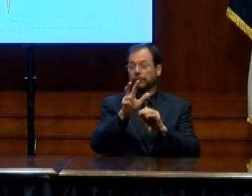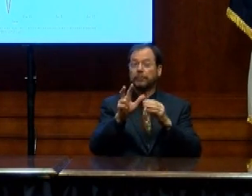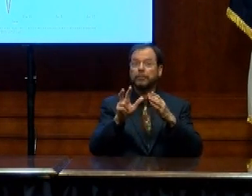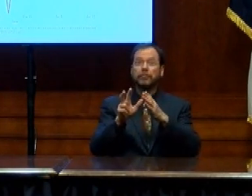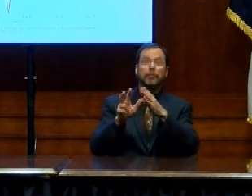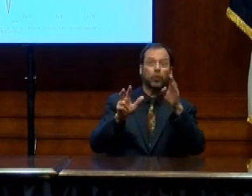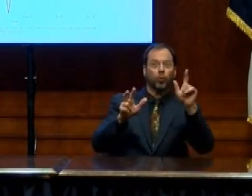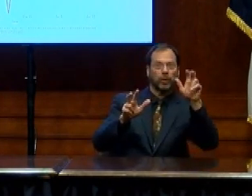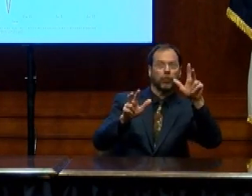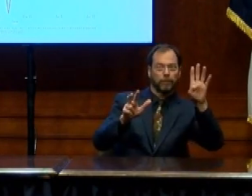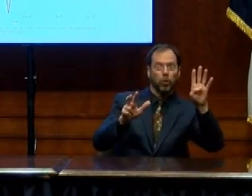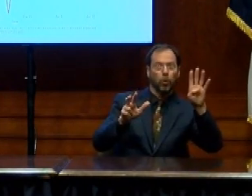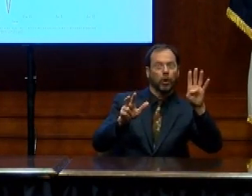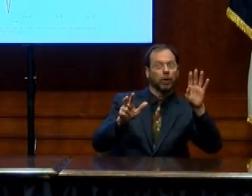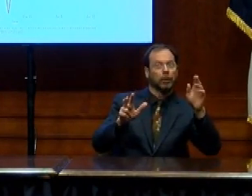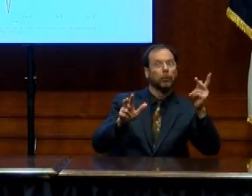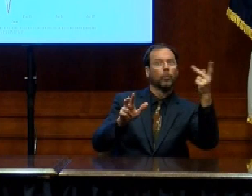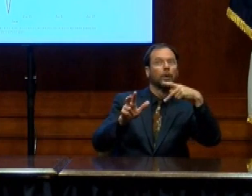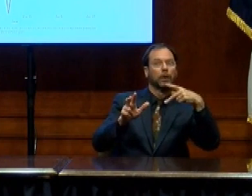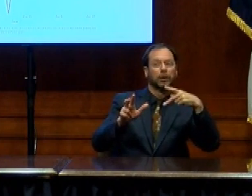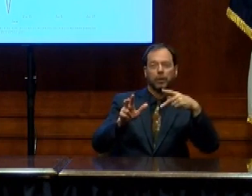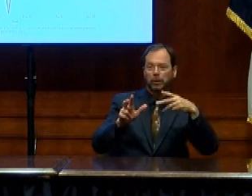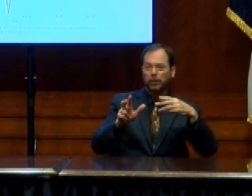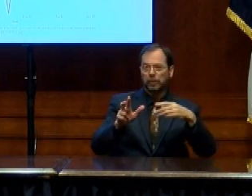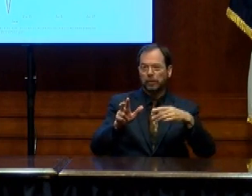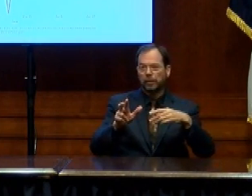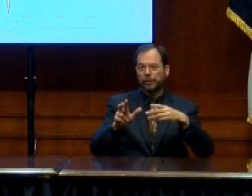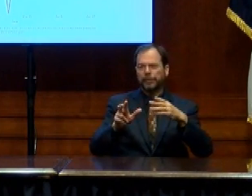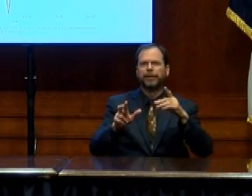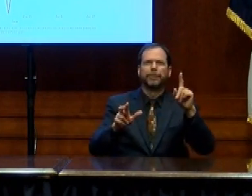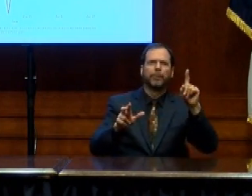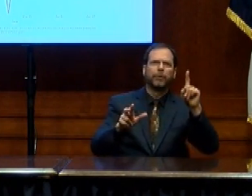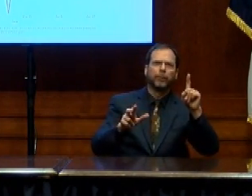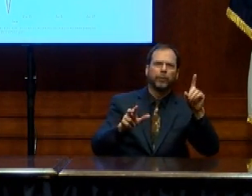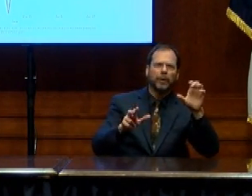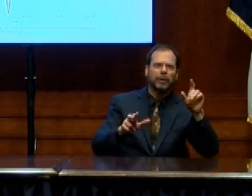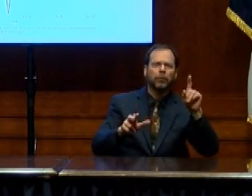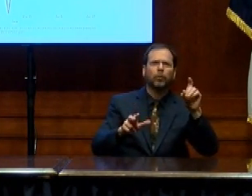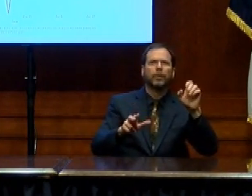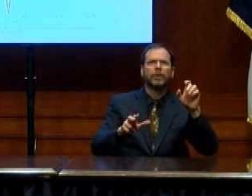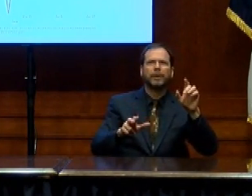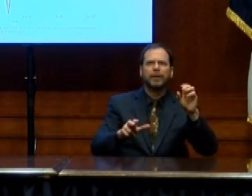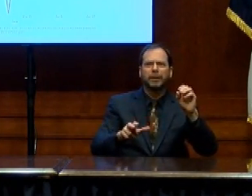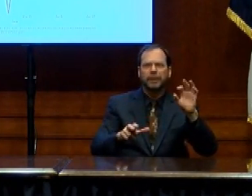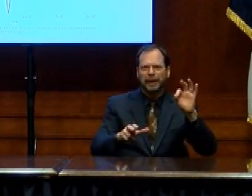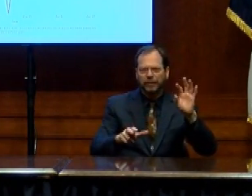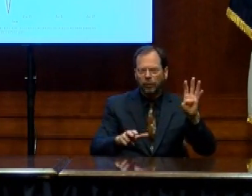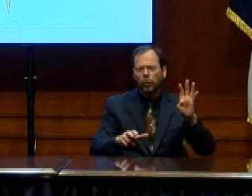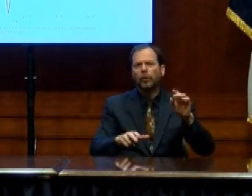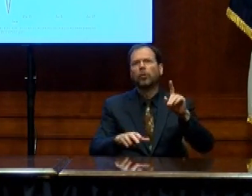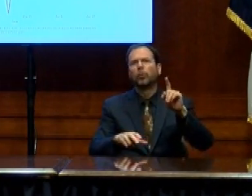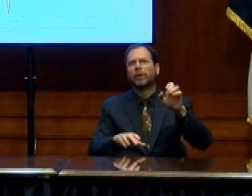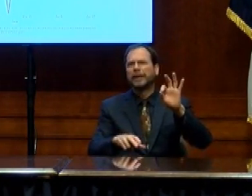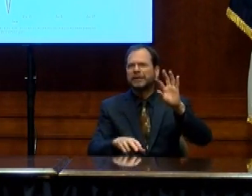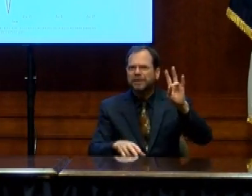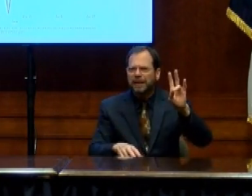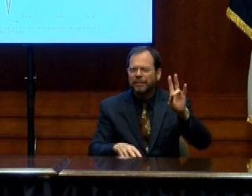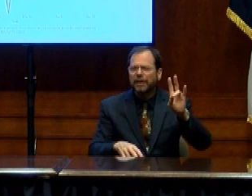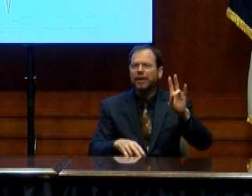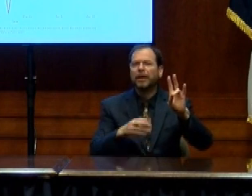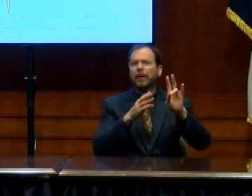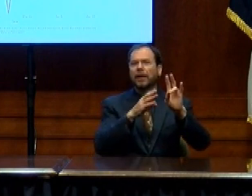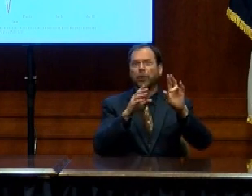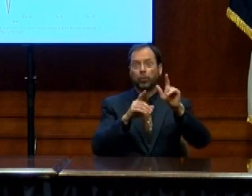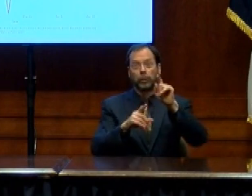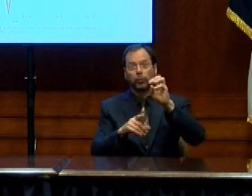early 134, and then the multiple days around 100 to 190, 94, 97, and then there was a spike